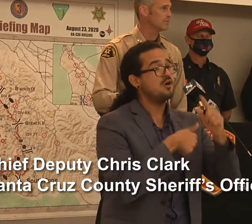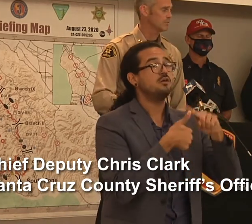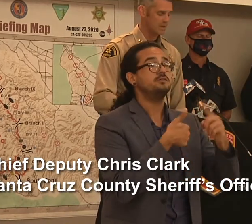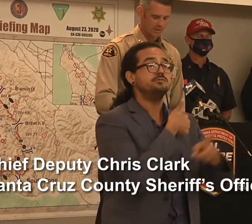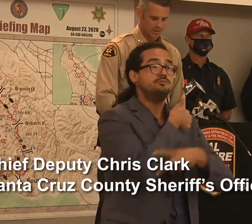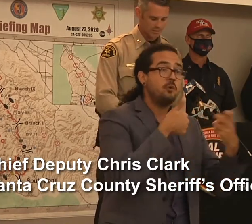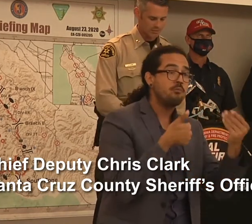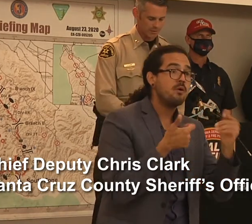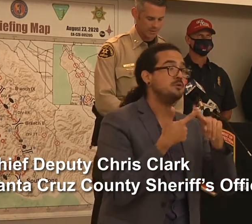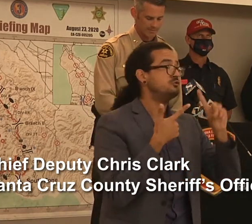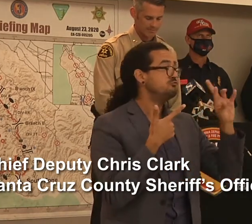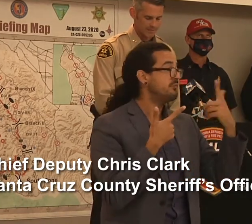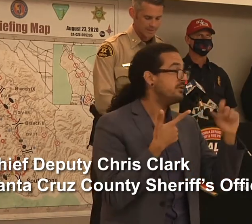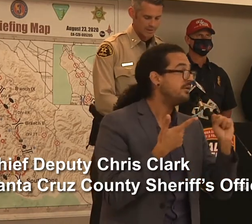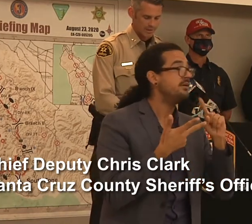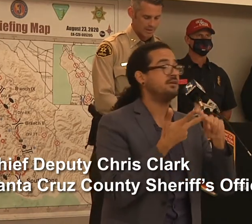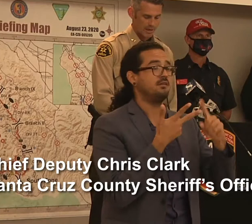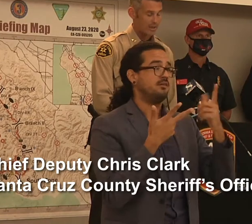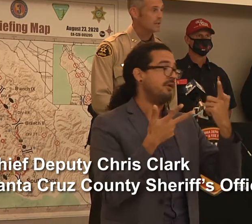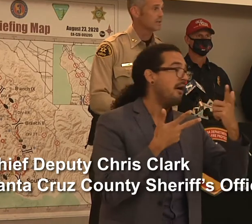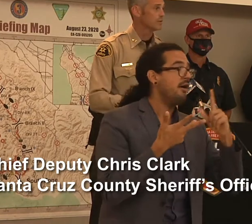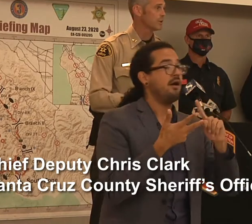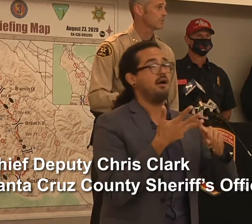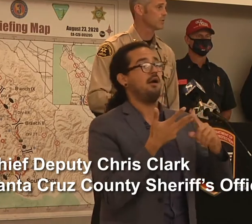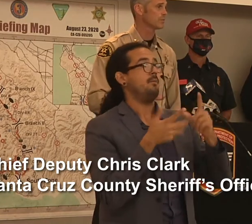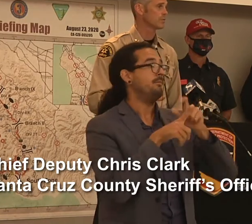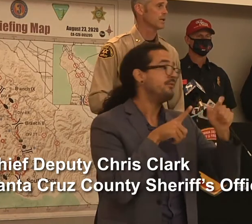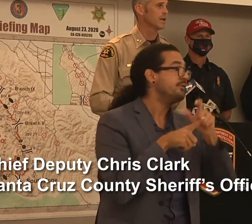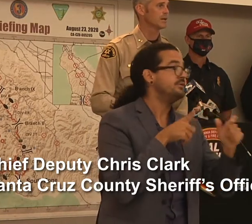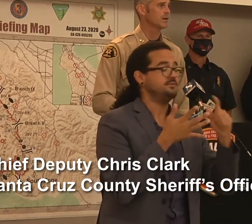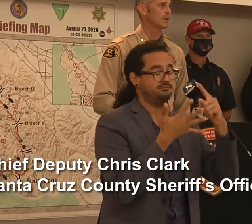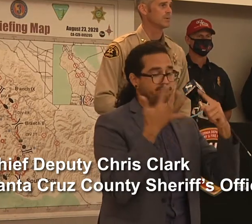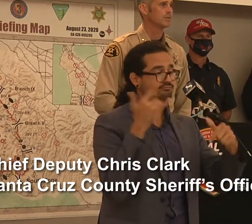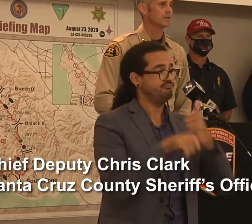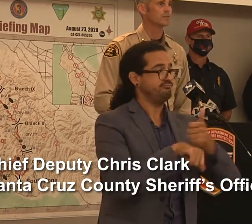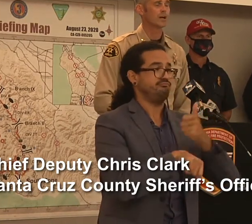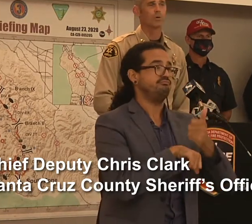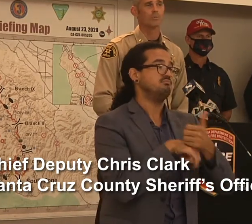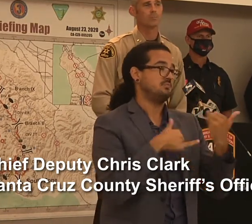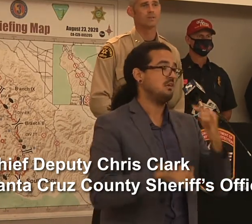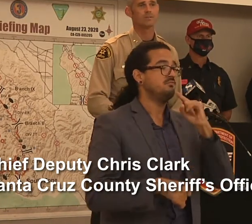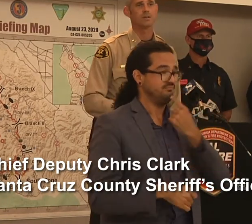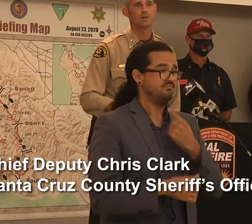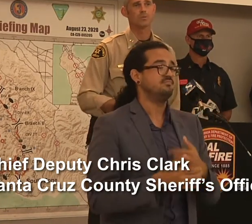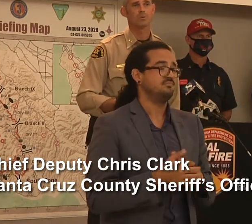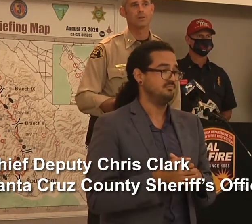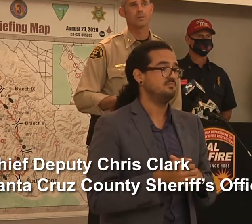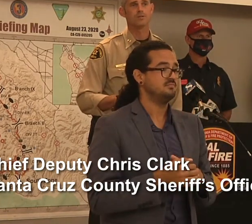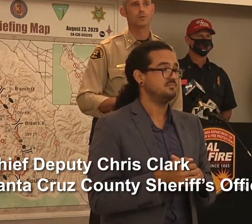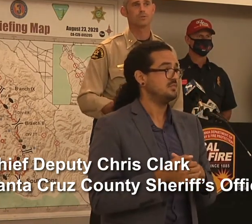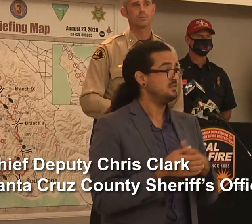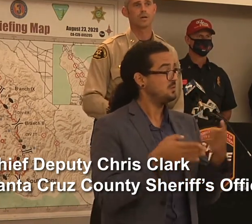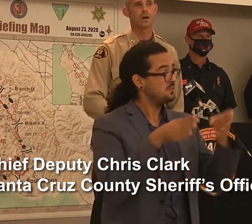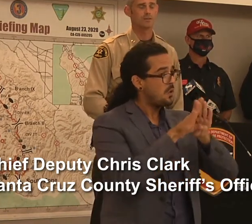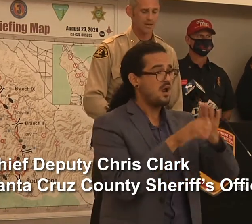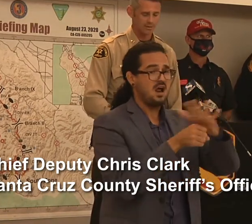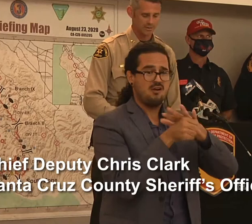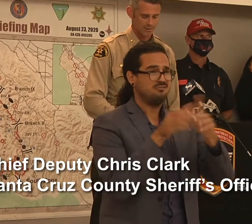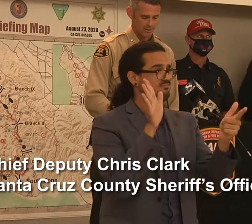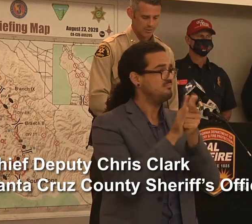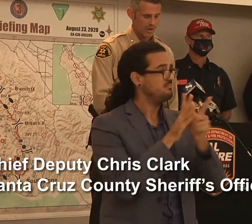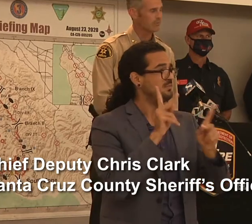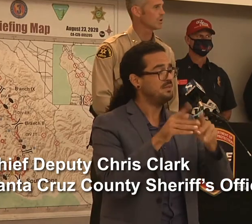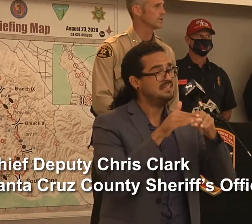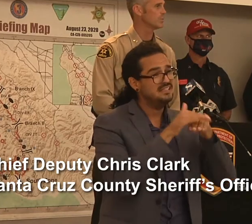And then obviously being in a closed area. And then some of those folks were from in and out of the area. And so that's kind of what we've been seeing with these folks that we've been